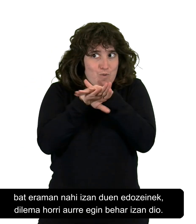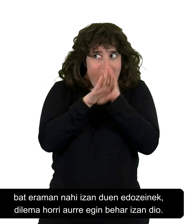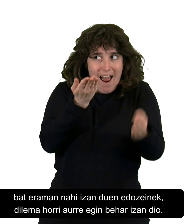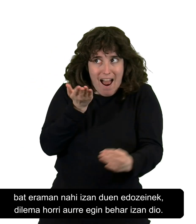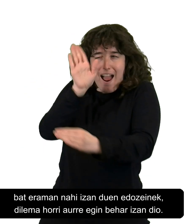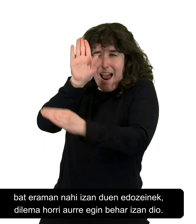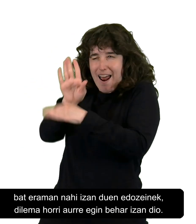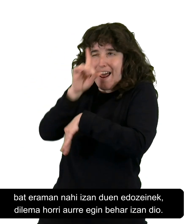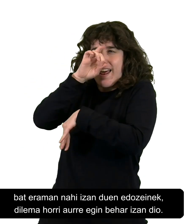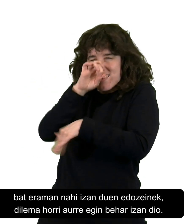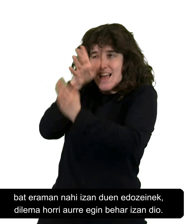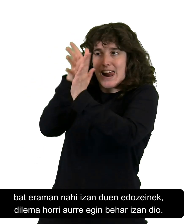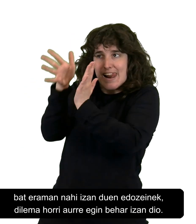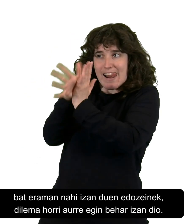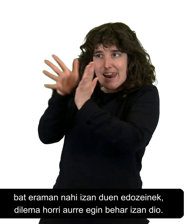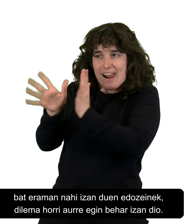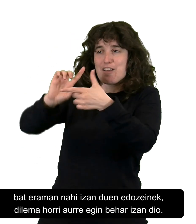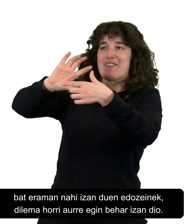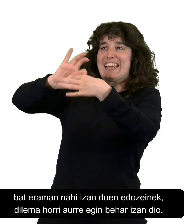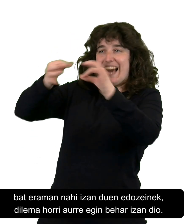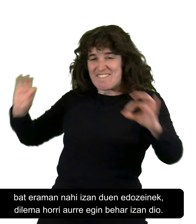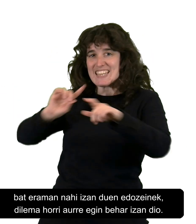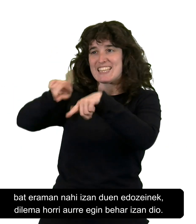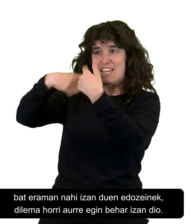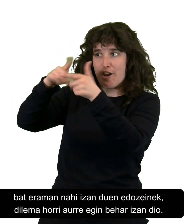duen edozeinek, dilema horri aurre egin behar izan dio.